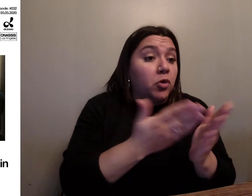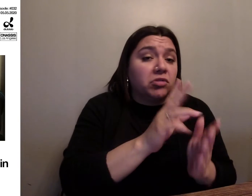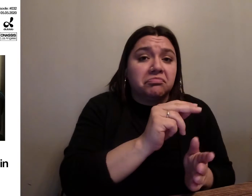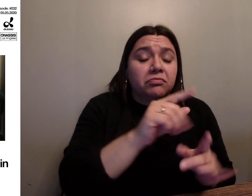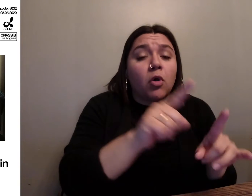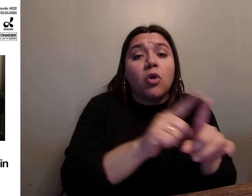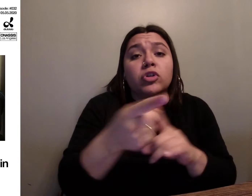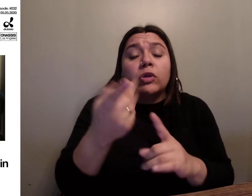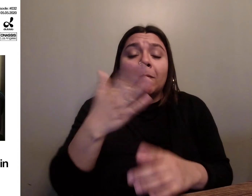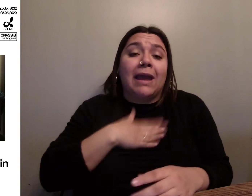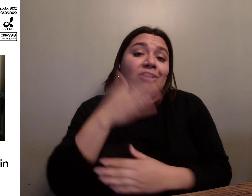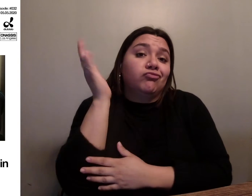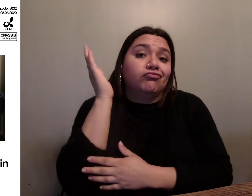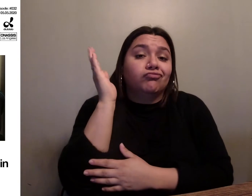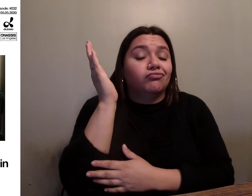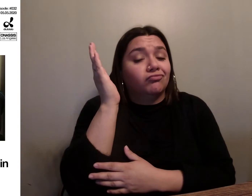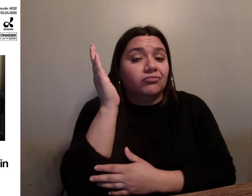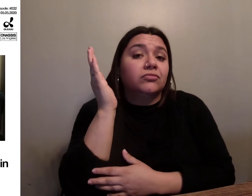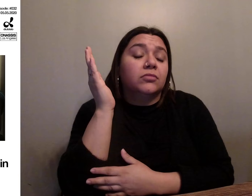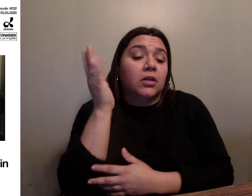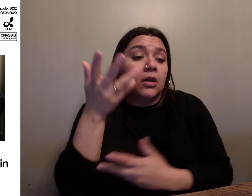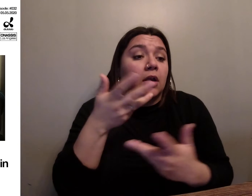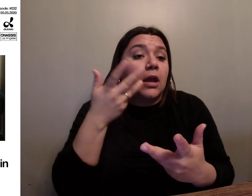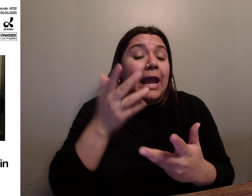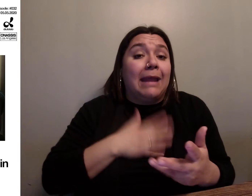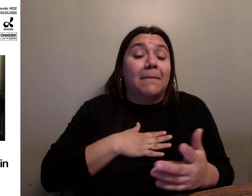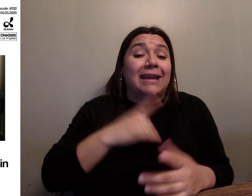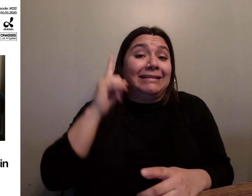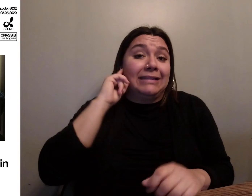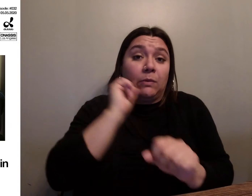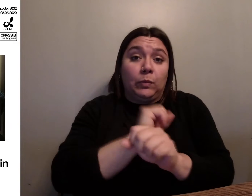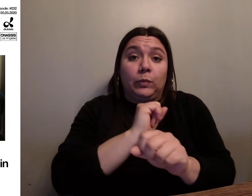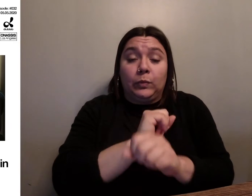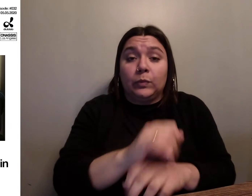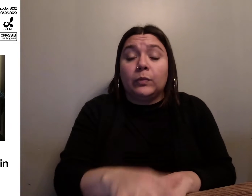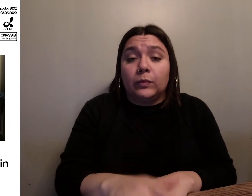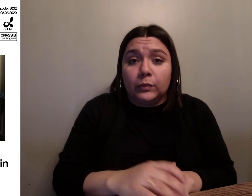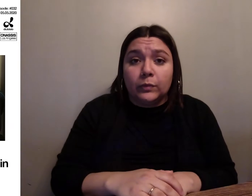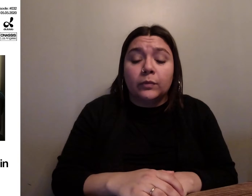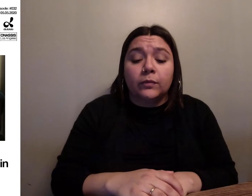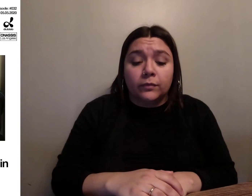work, the fine art work that I'm doing recently.